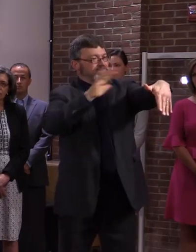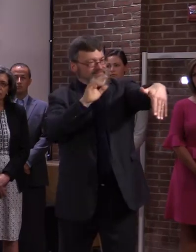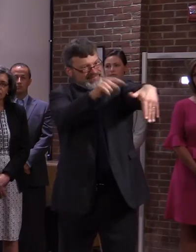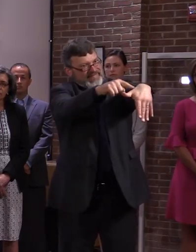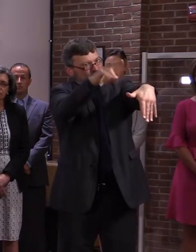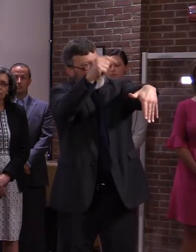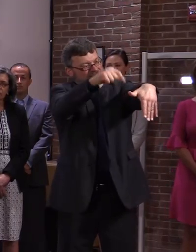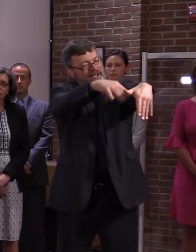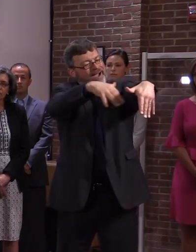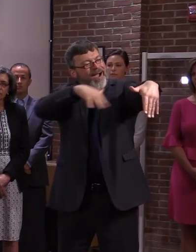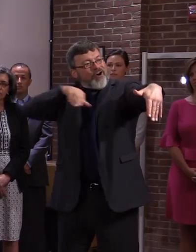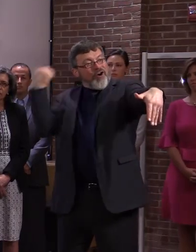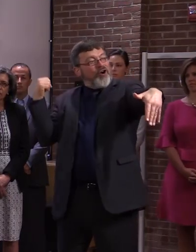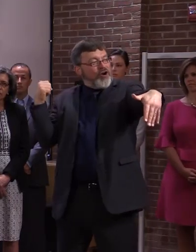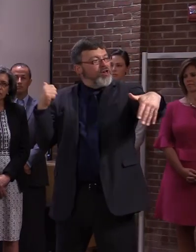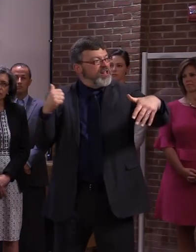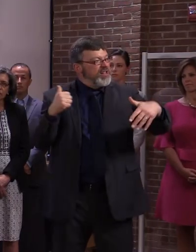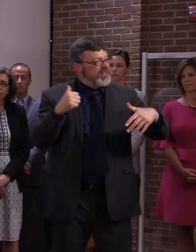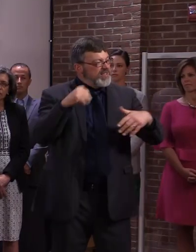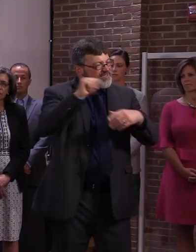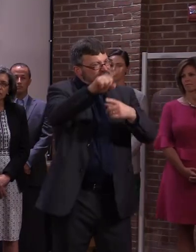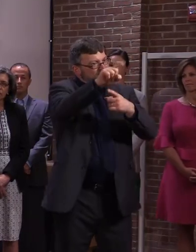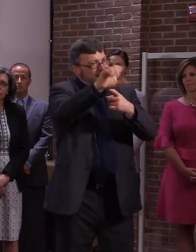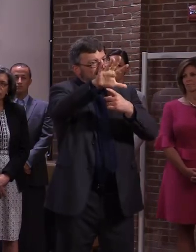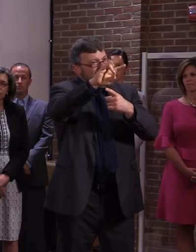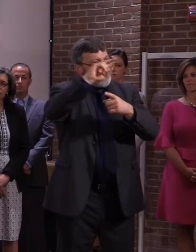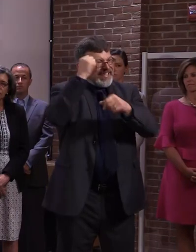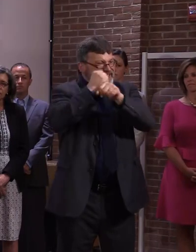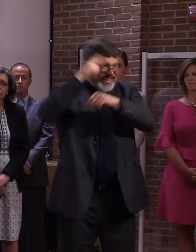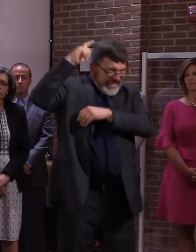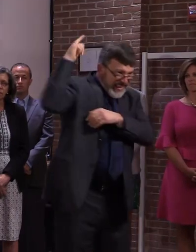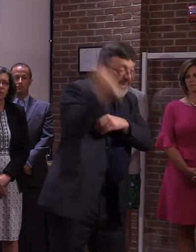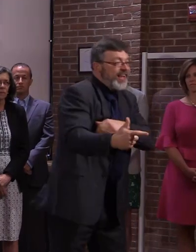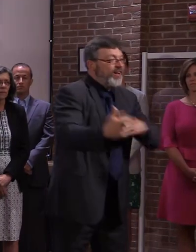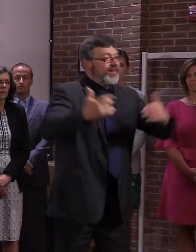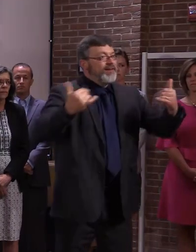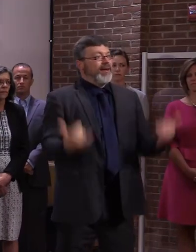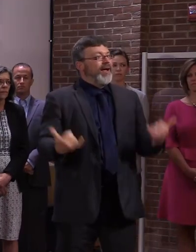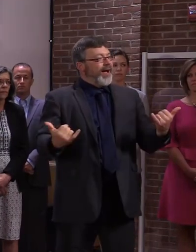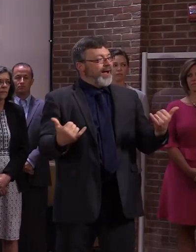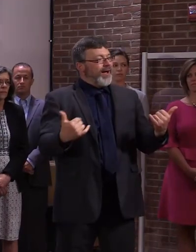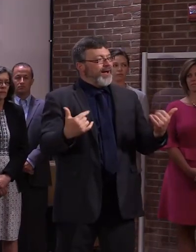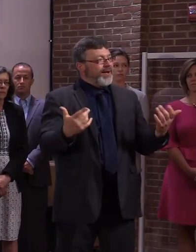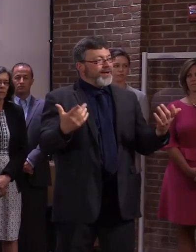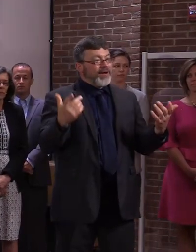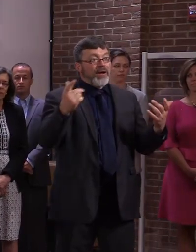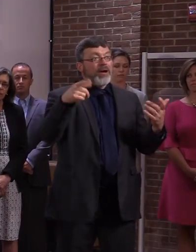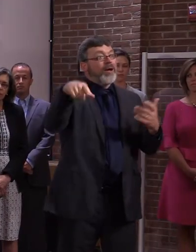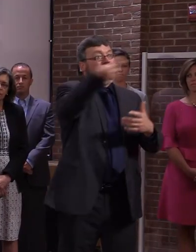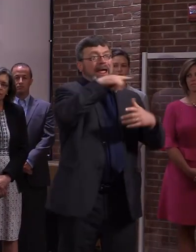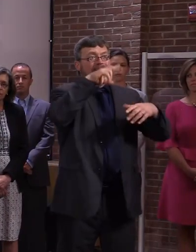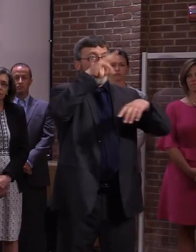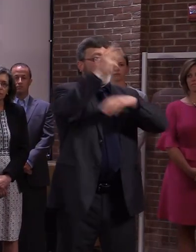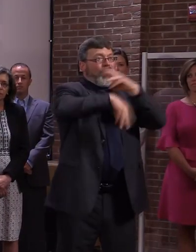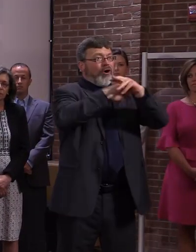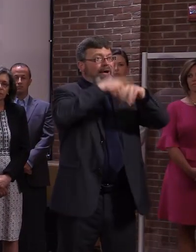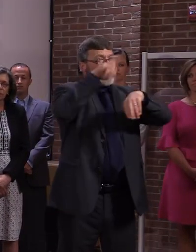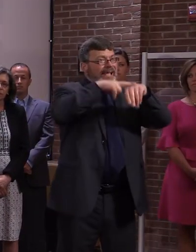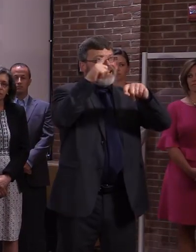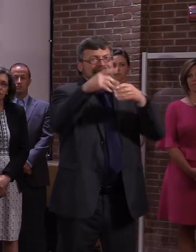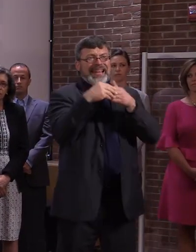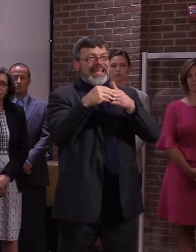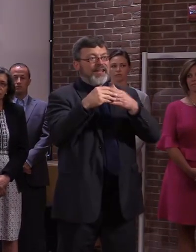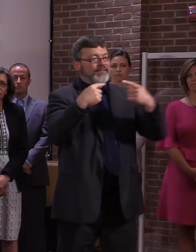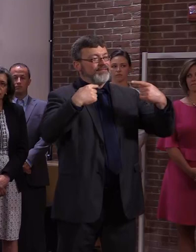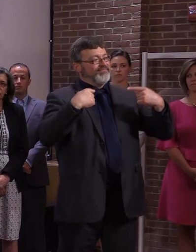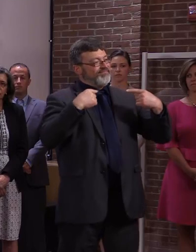157 years later, we've shown when the nation is in need of leadership and hope, when America needs to find